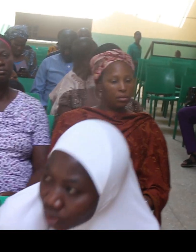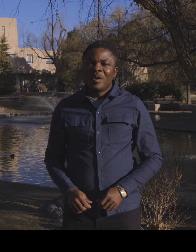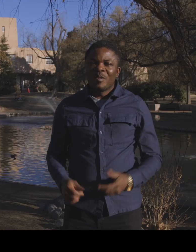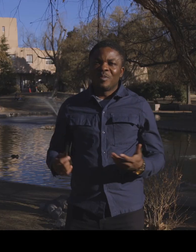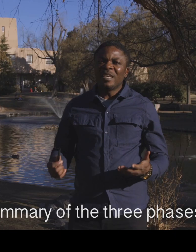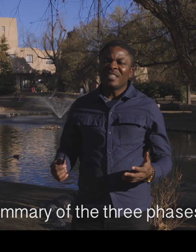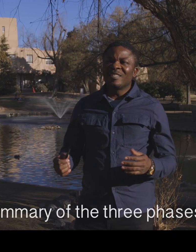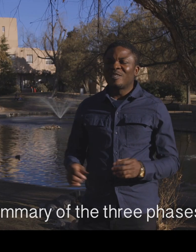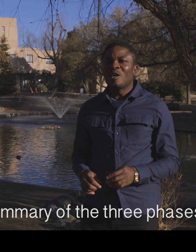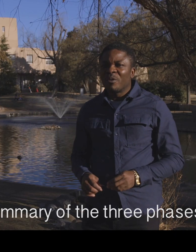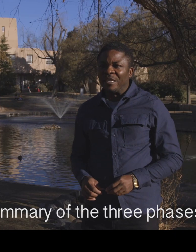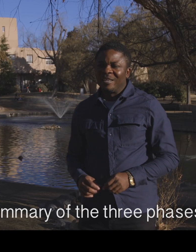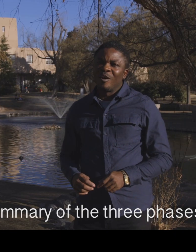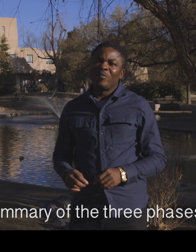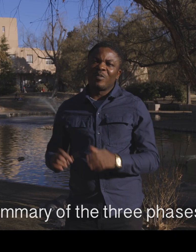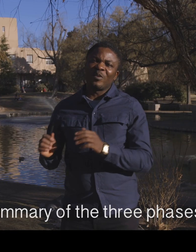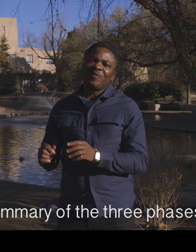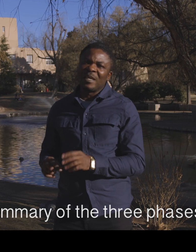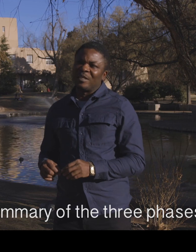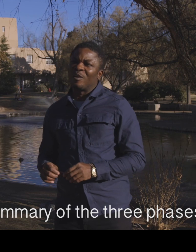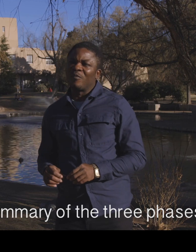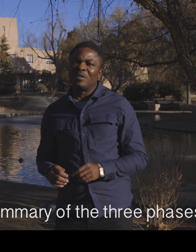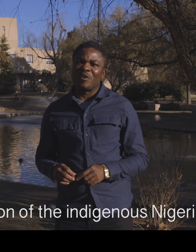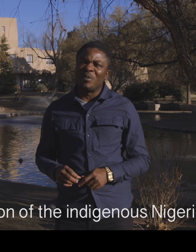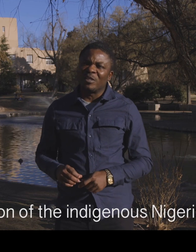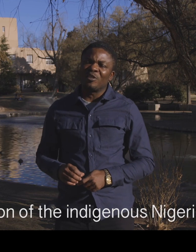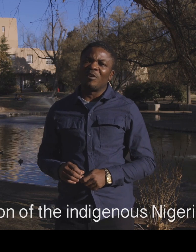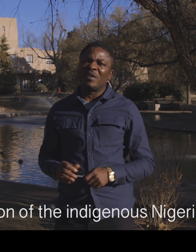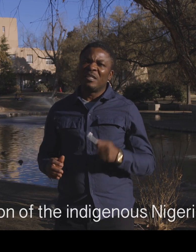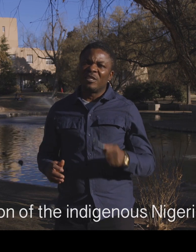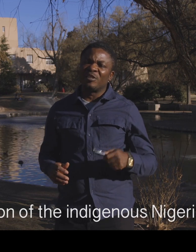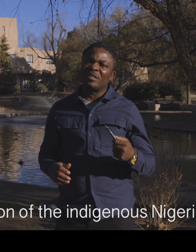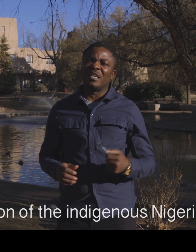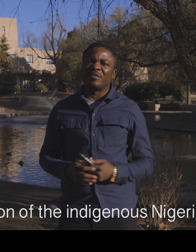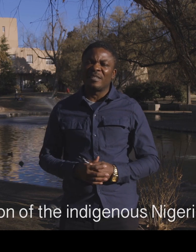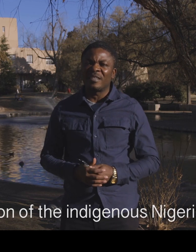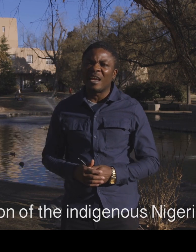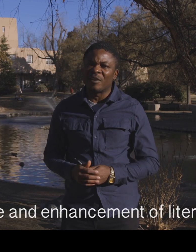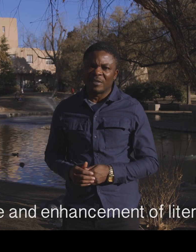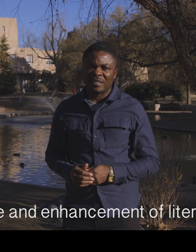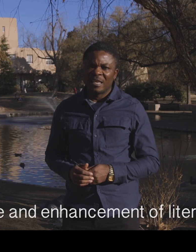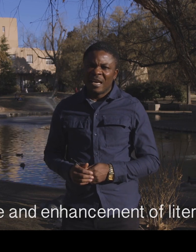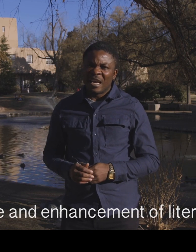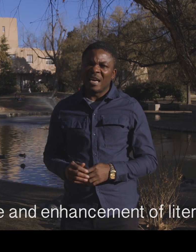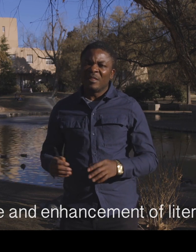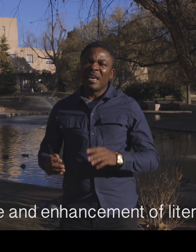This is the summary of the three phases of the documentation of indigenous Nigerian sign language and the